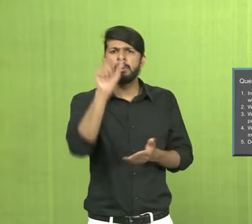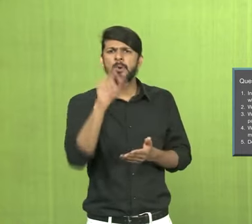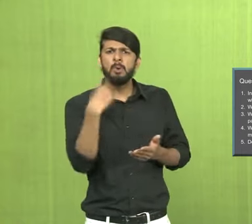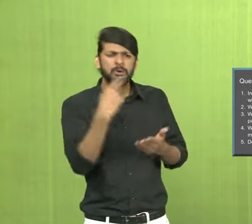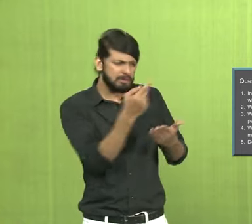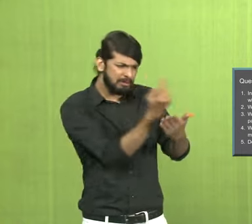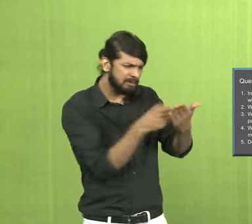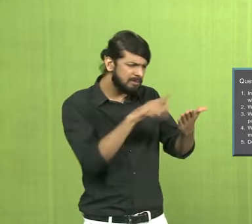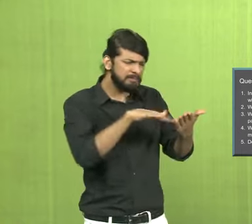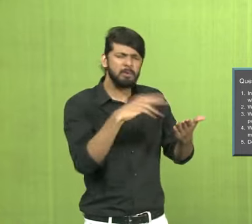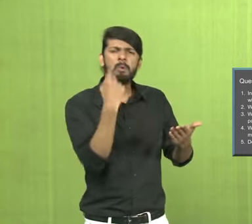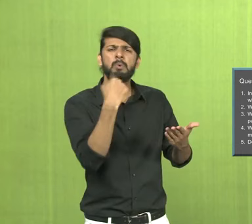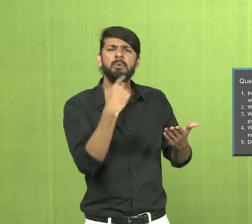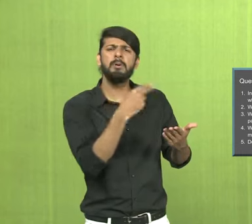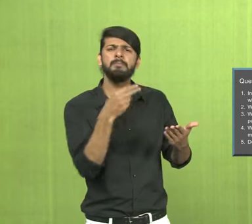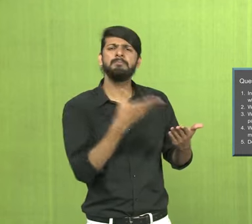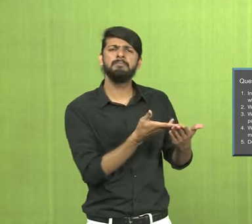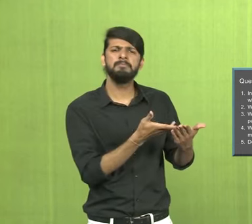made and by whom?